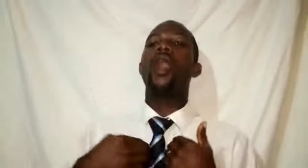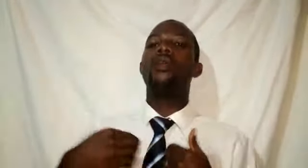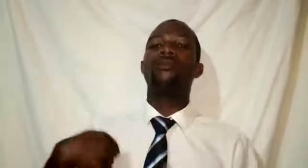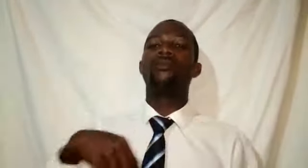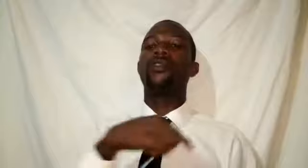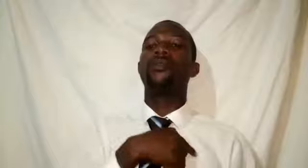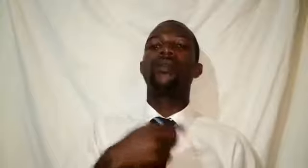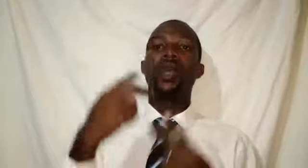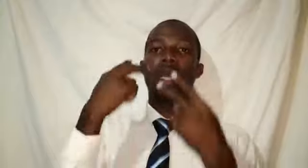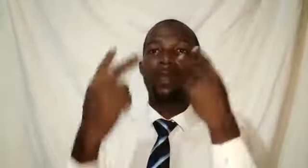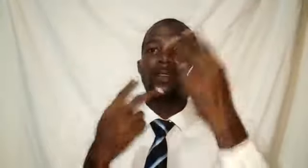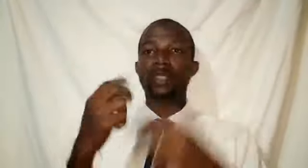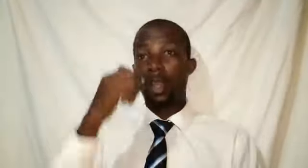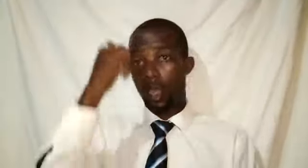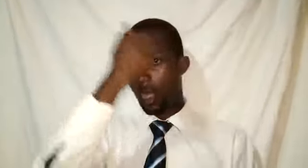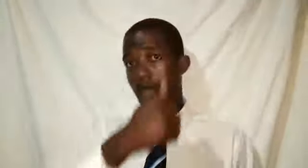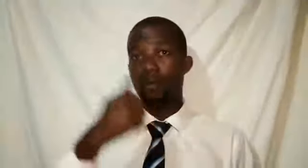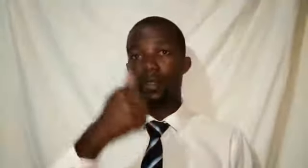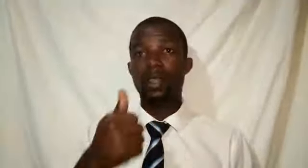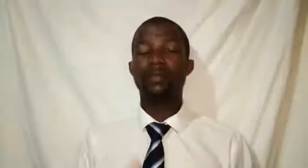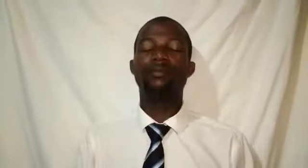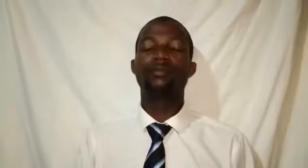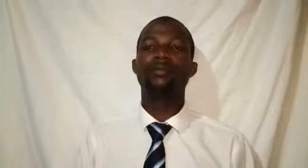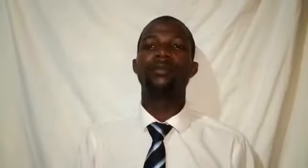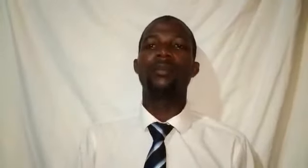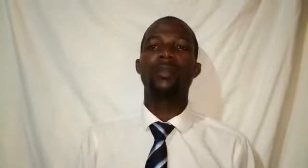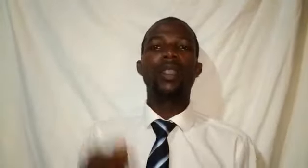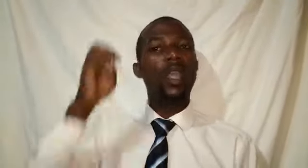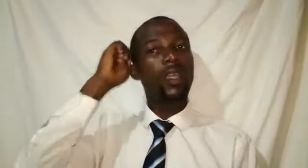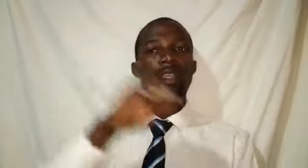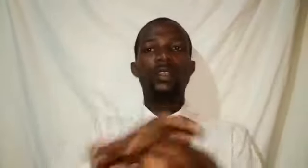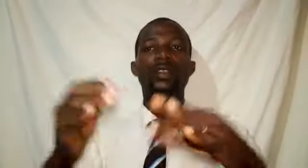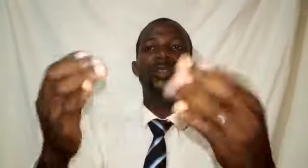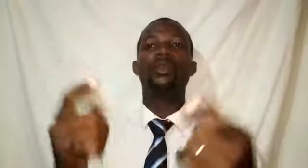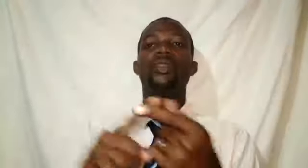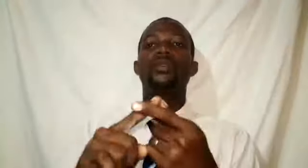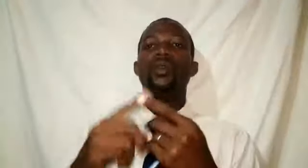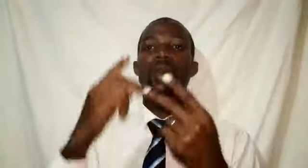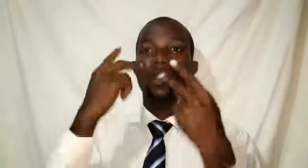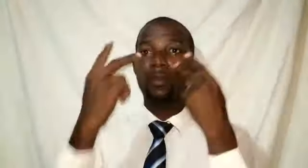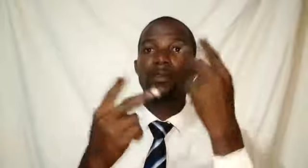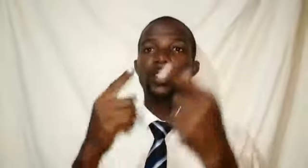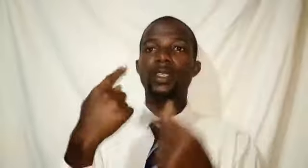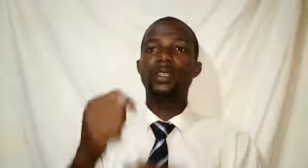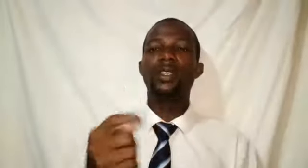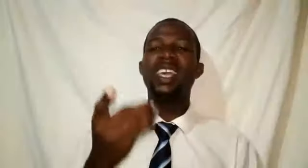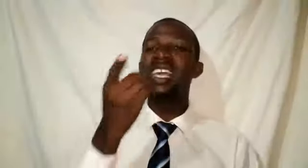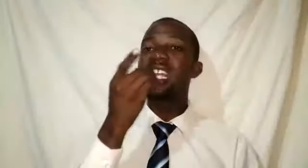He didn't want to go to the dentist, yet he went anyway.